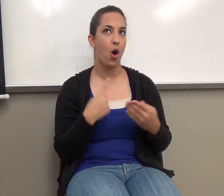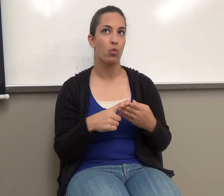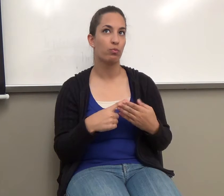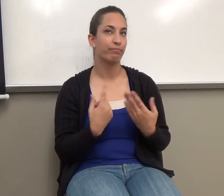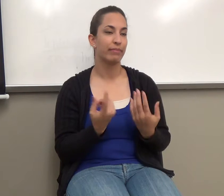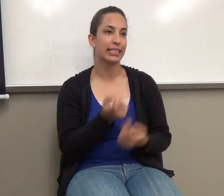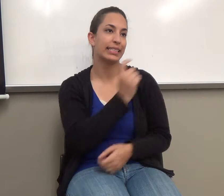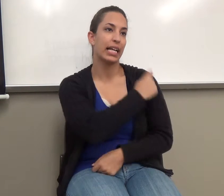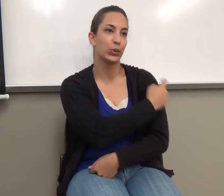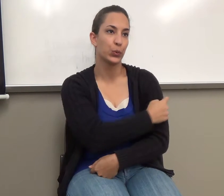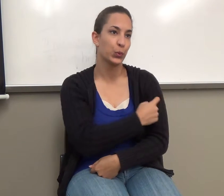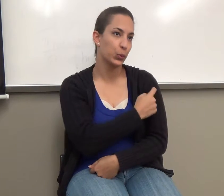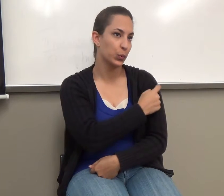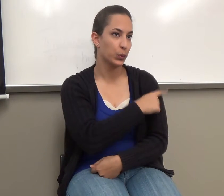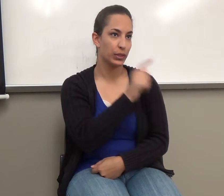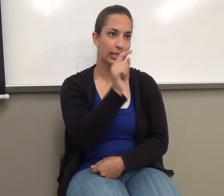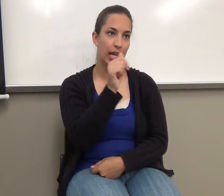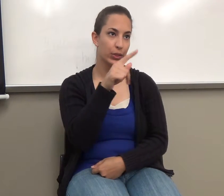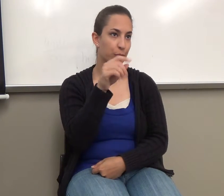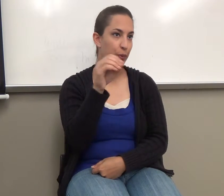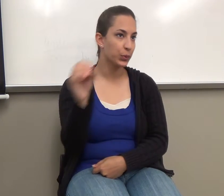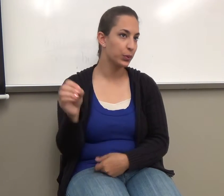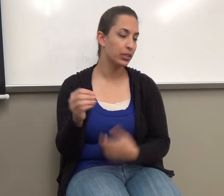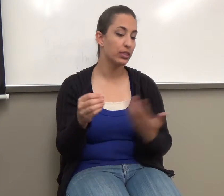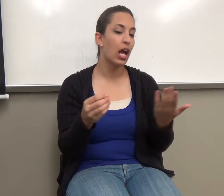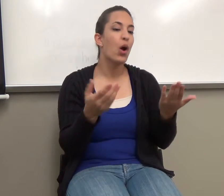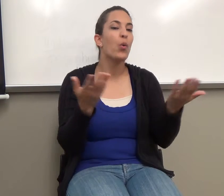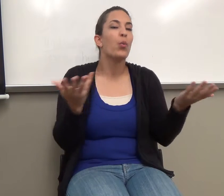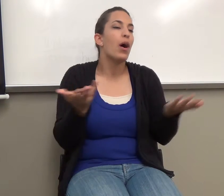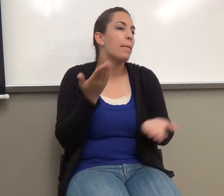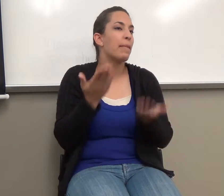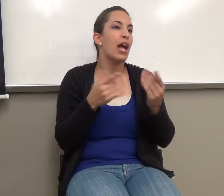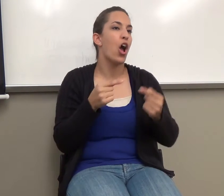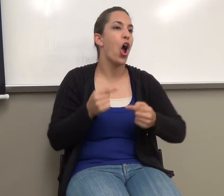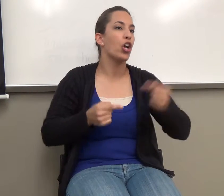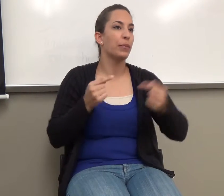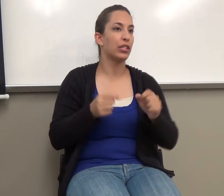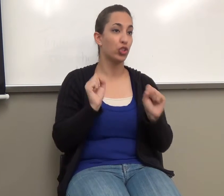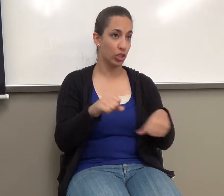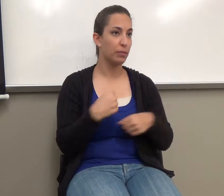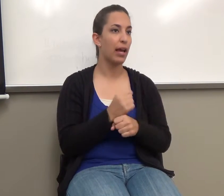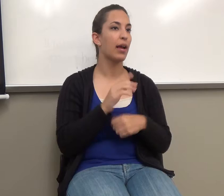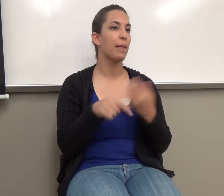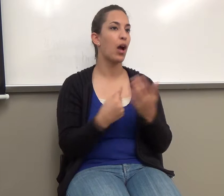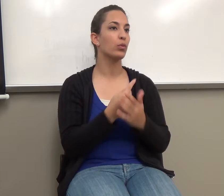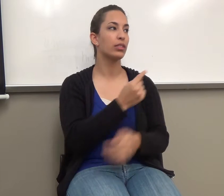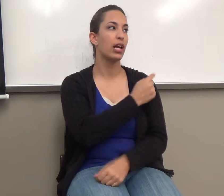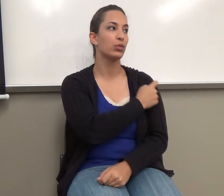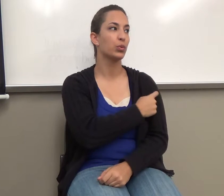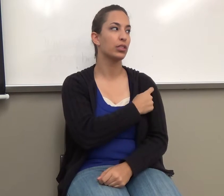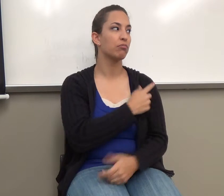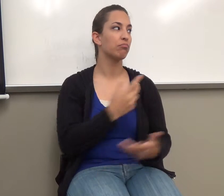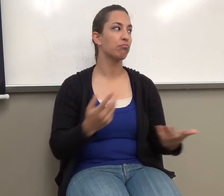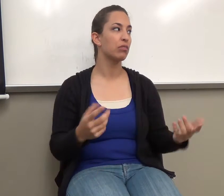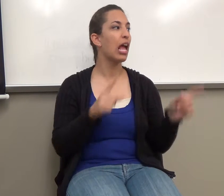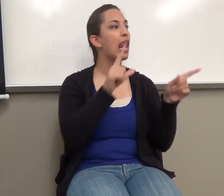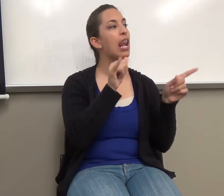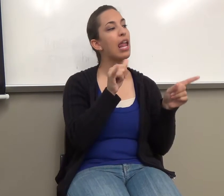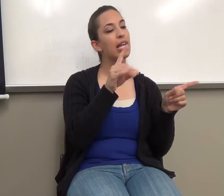tattooing, what might an argument be that you could make about tattooing? What argument could you make